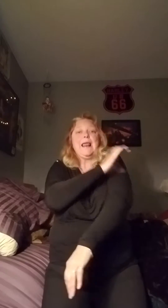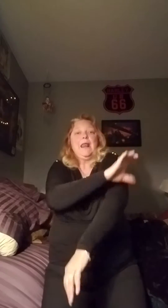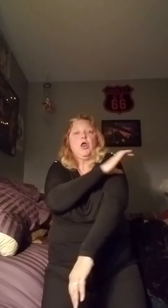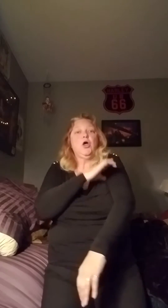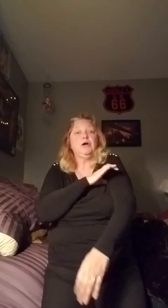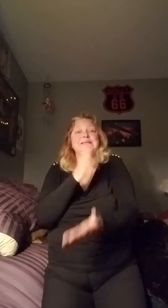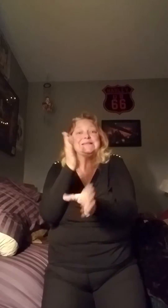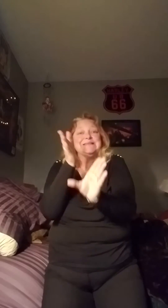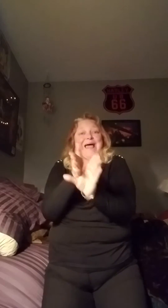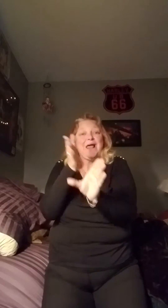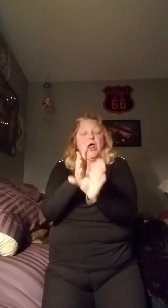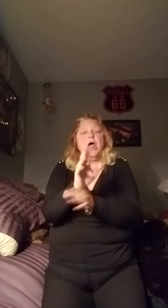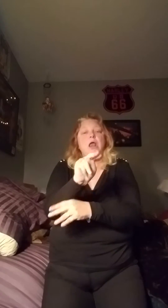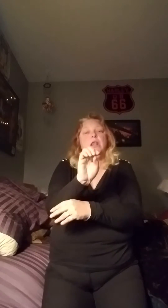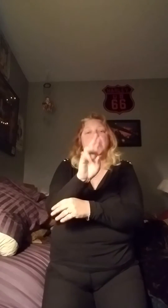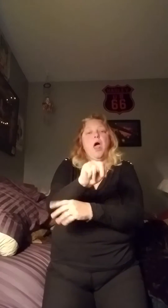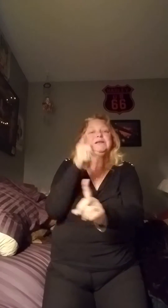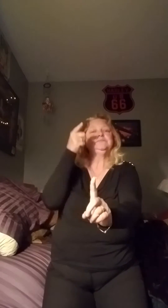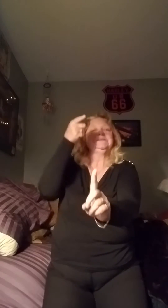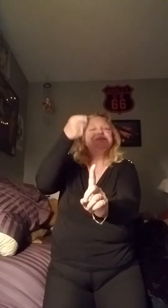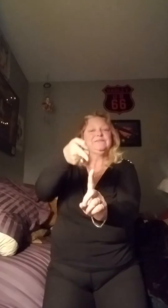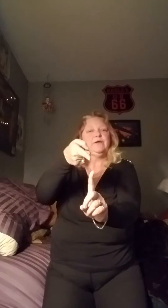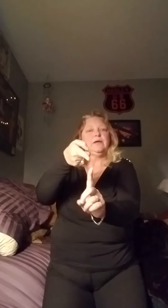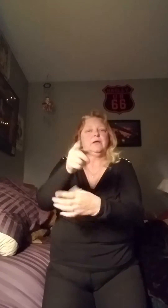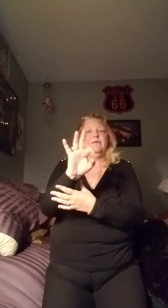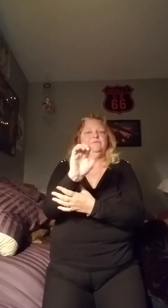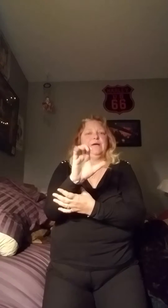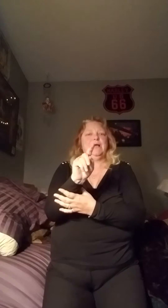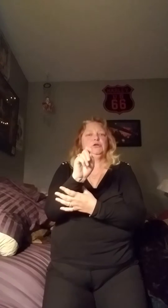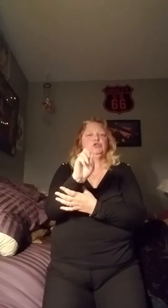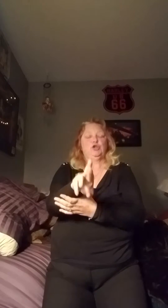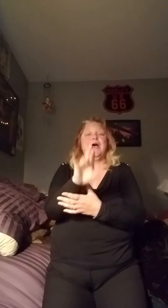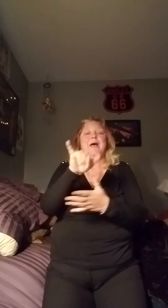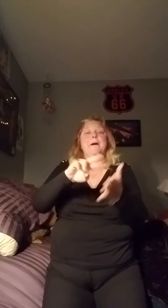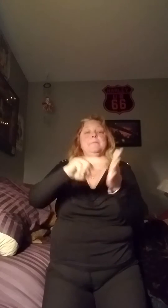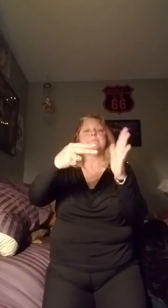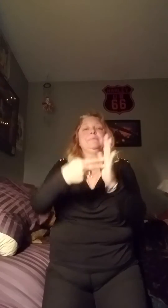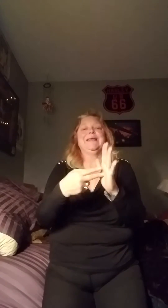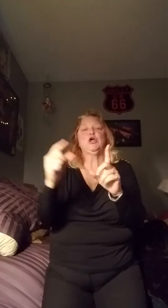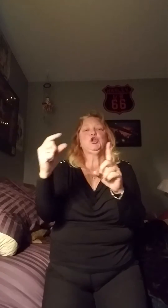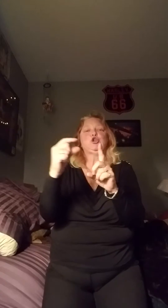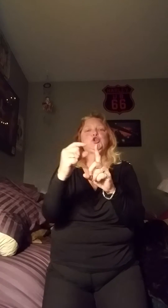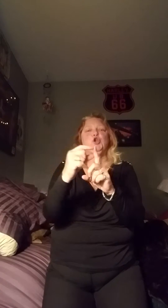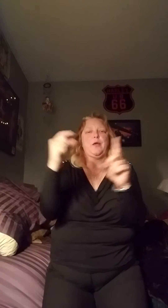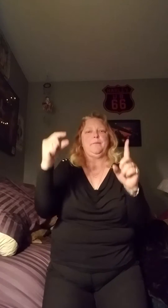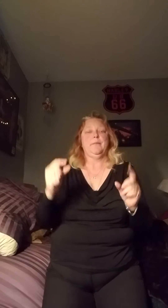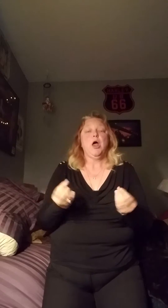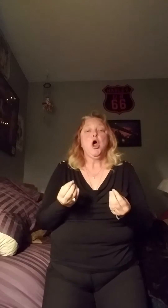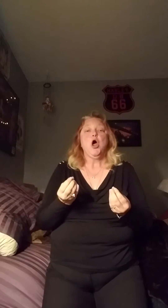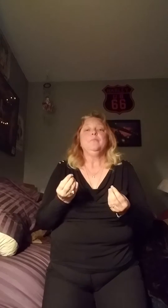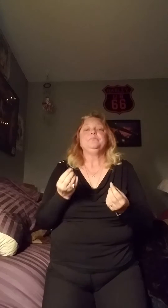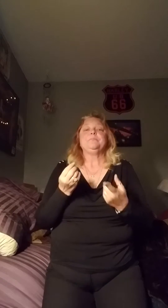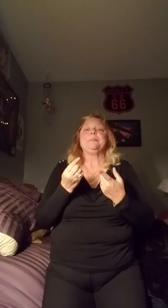as non-specific factors. And what this just is a term meaning properties that all therapies, or virtually